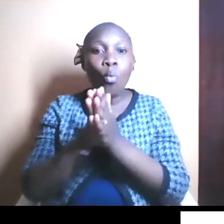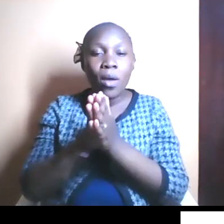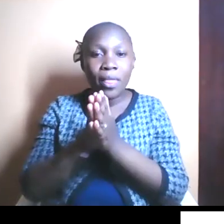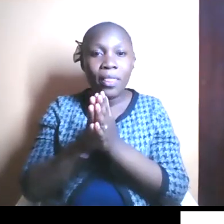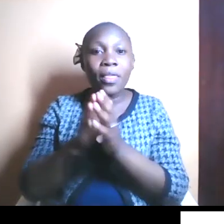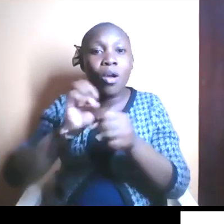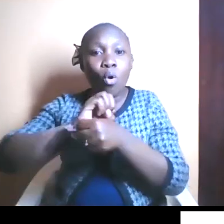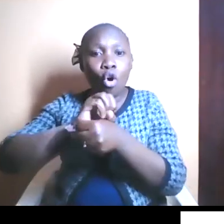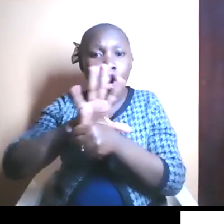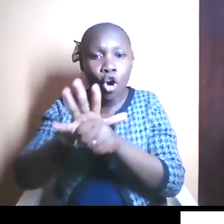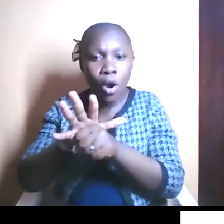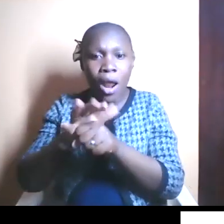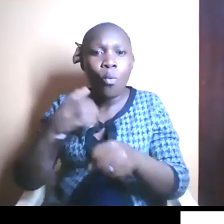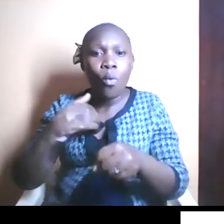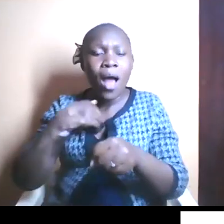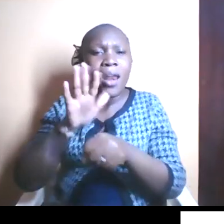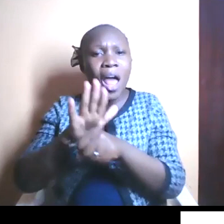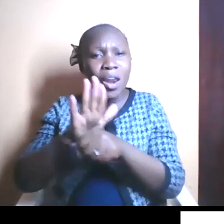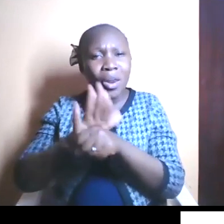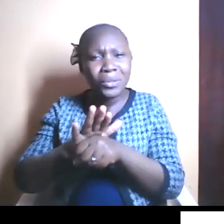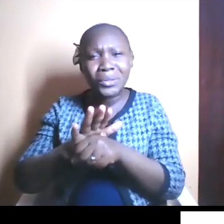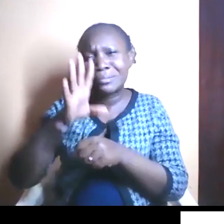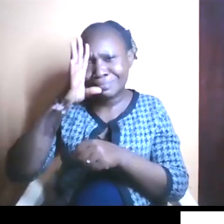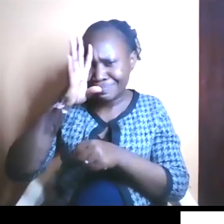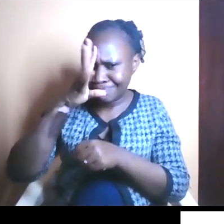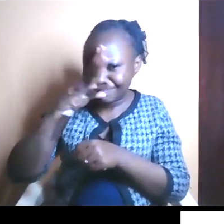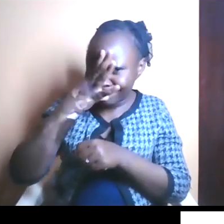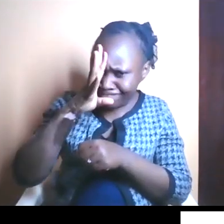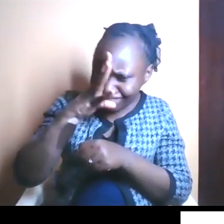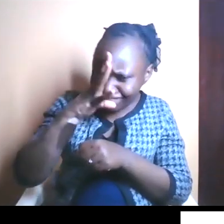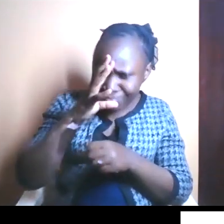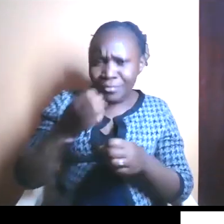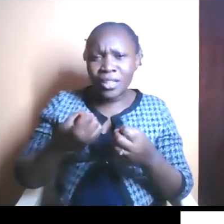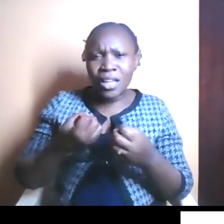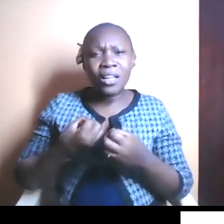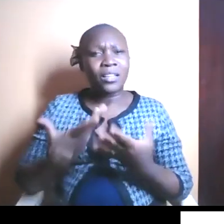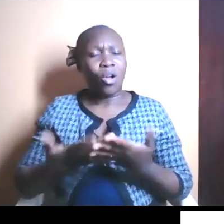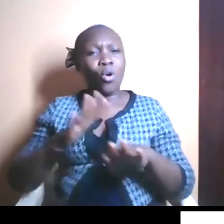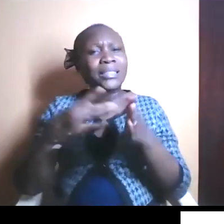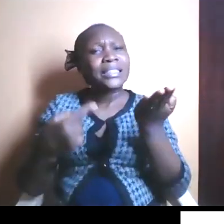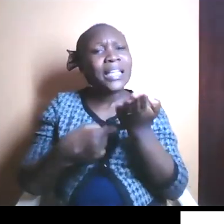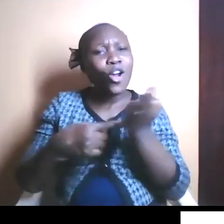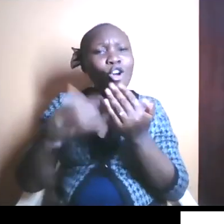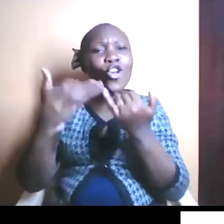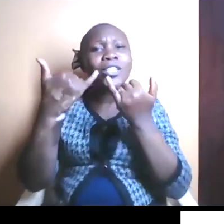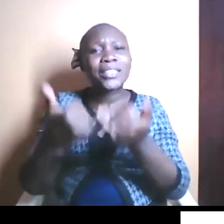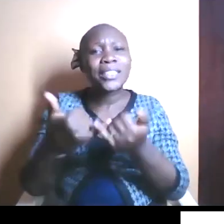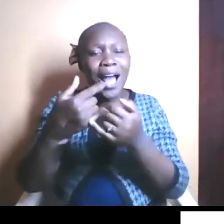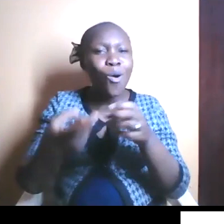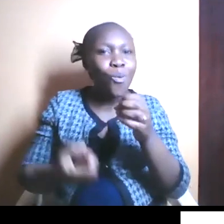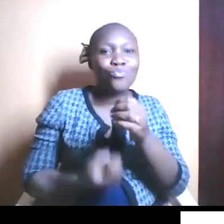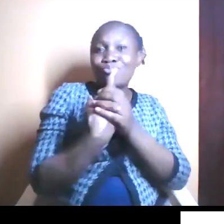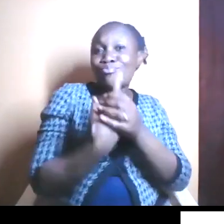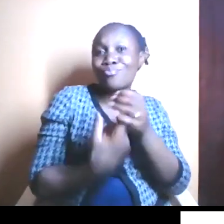lot of uncertainty, and there's also a lot more technology in our lifestyle. And where